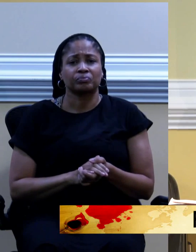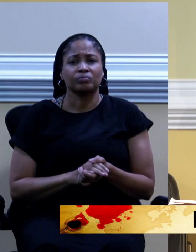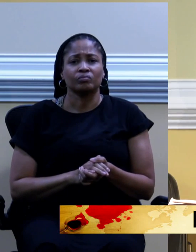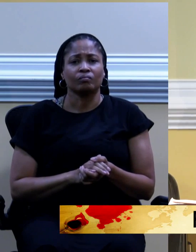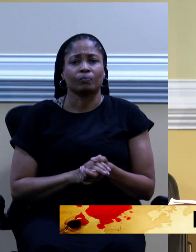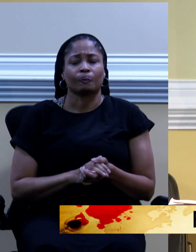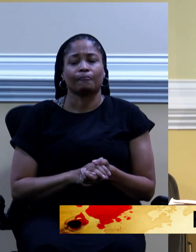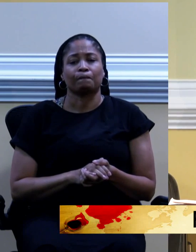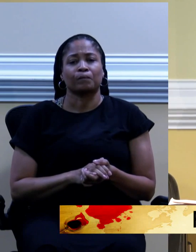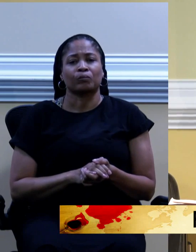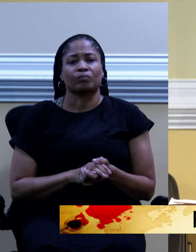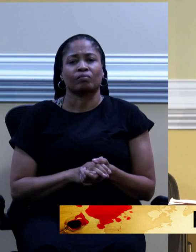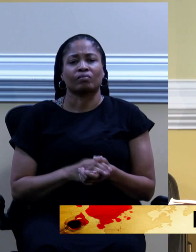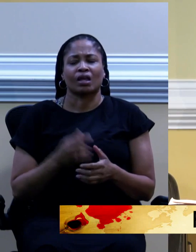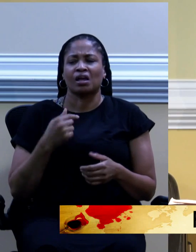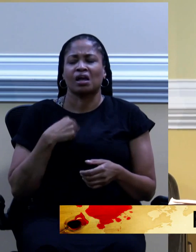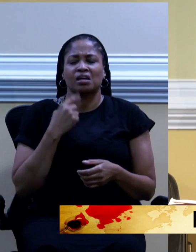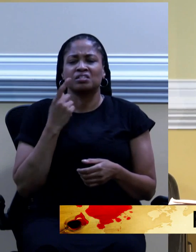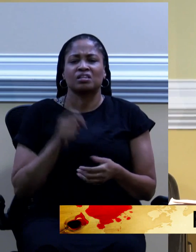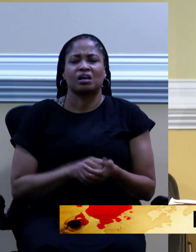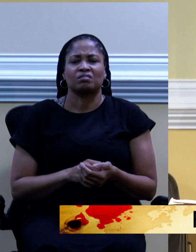me.